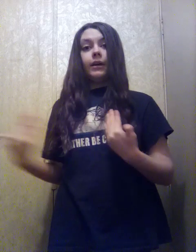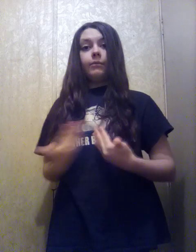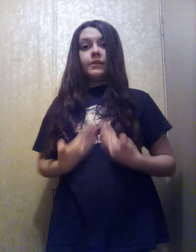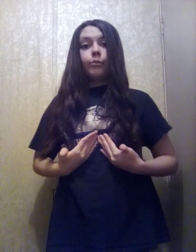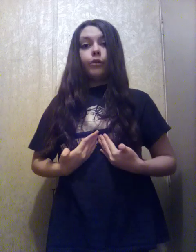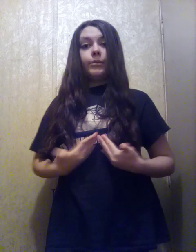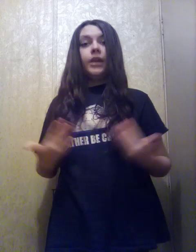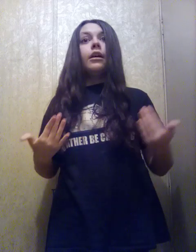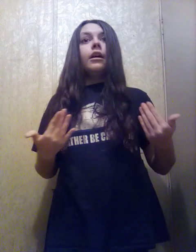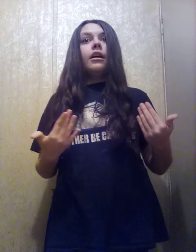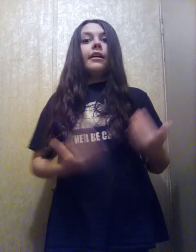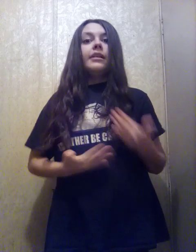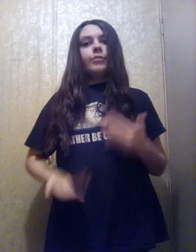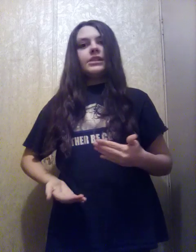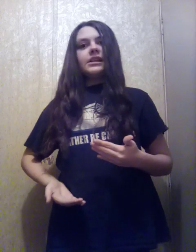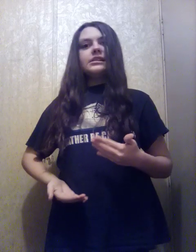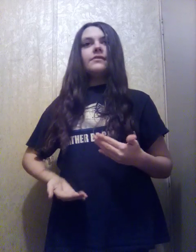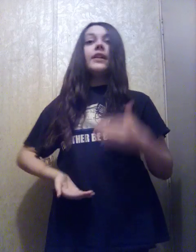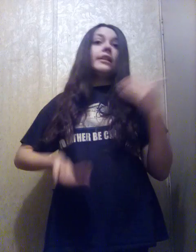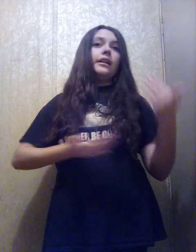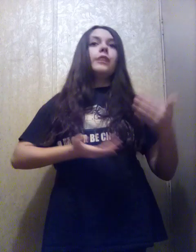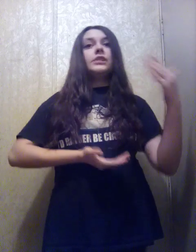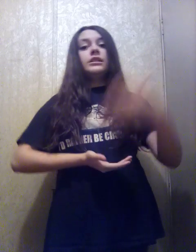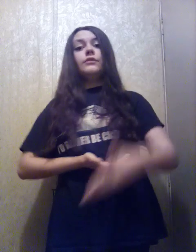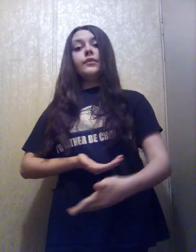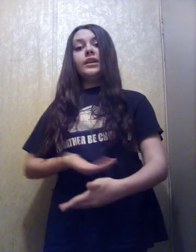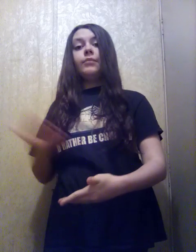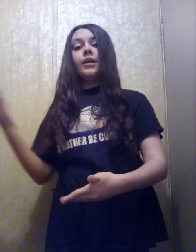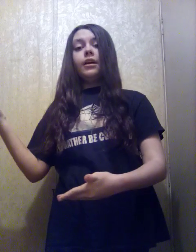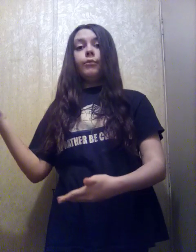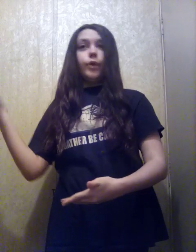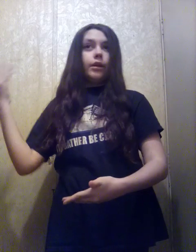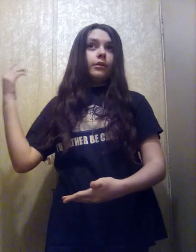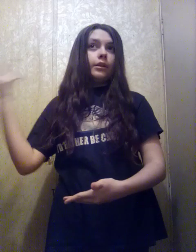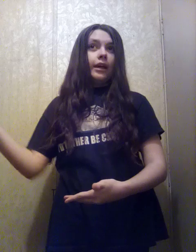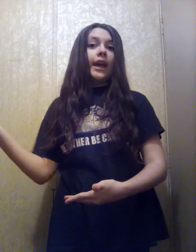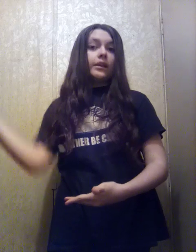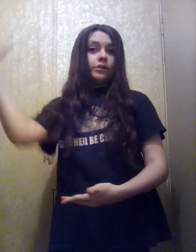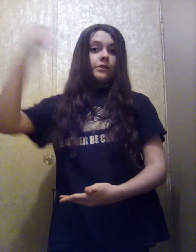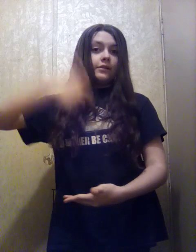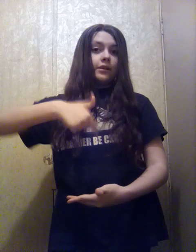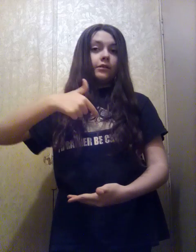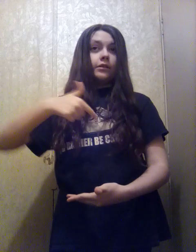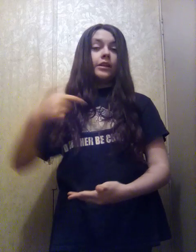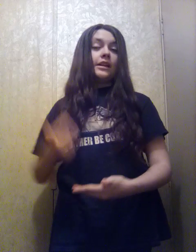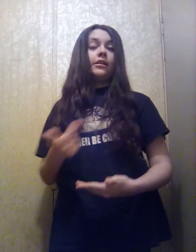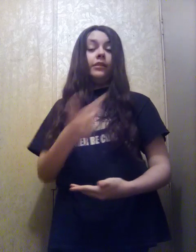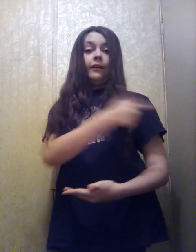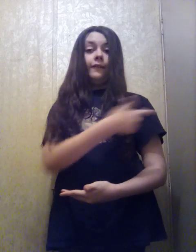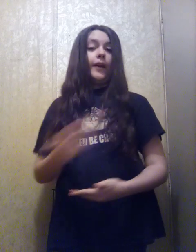that support me get protective, and then I get protective over them when the haters attack the